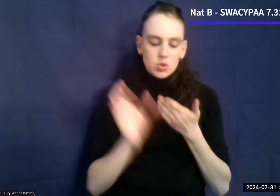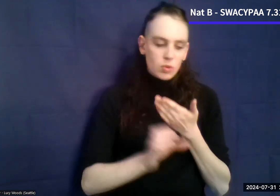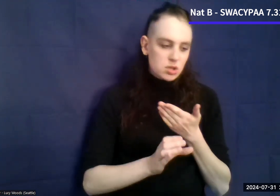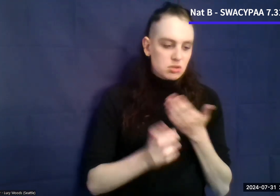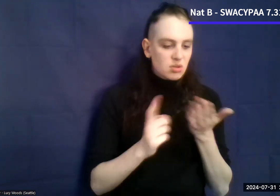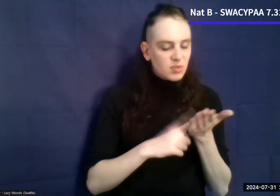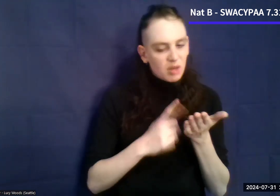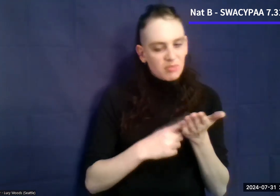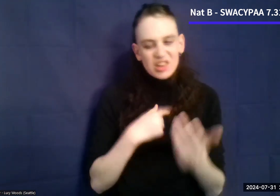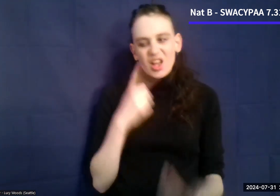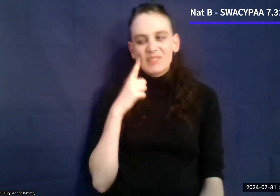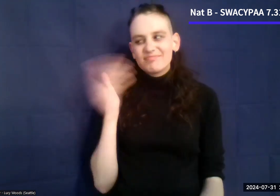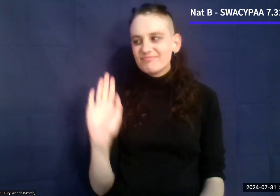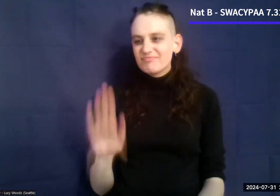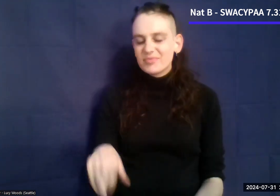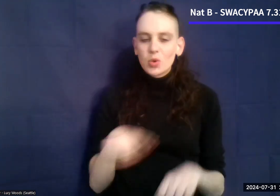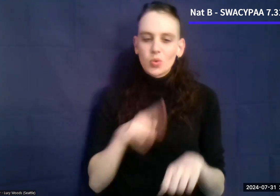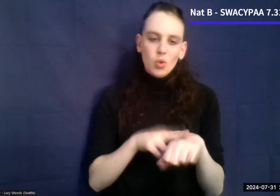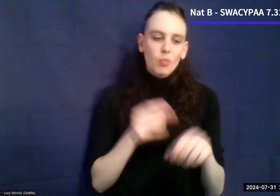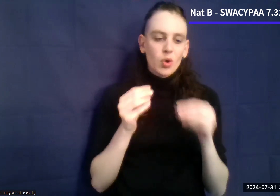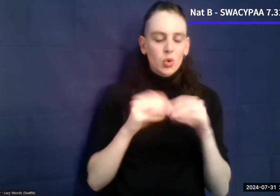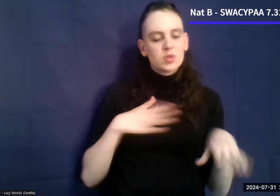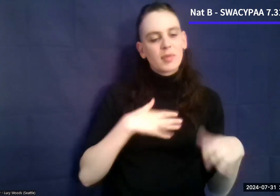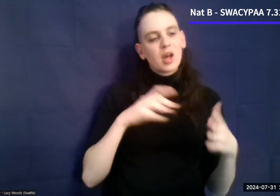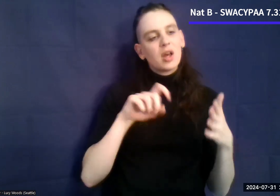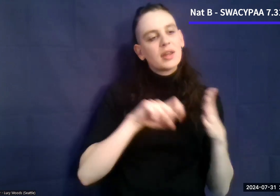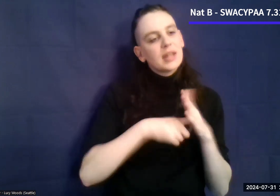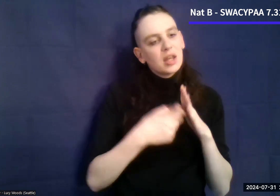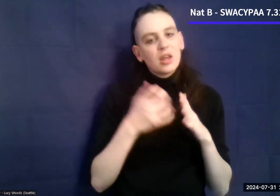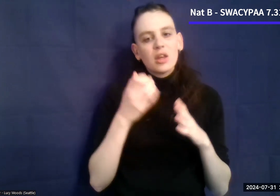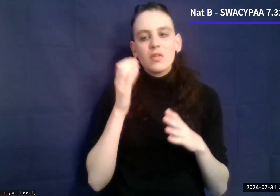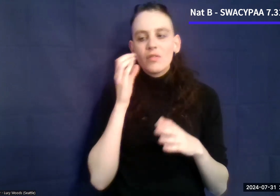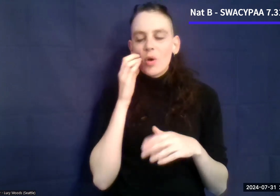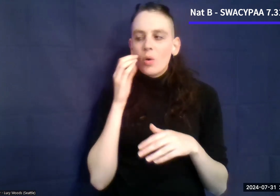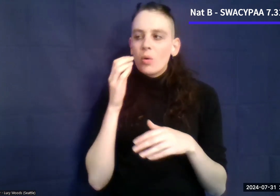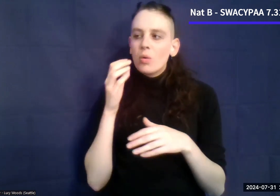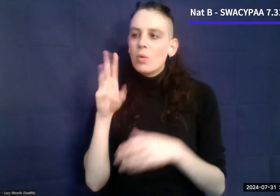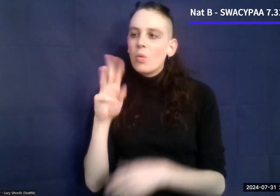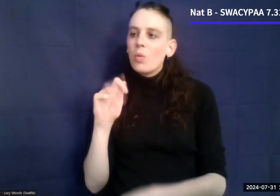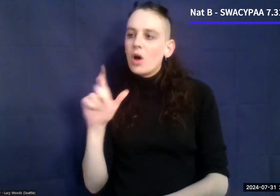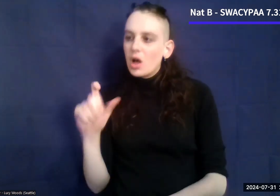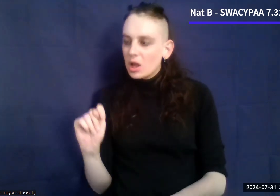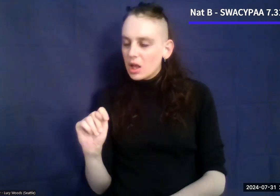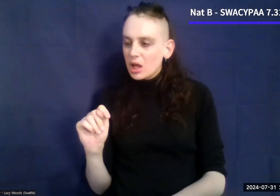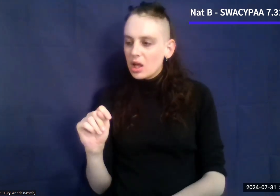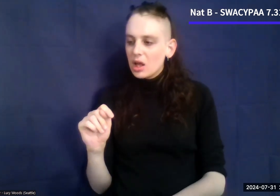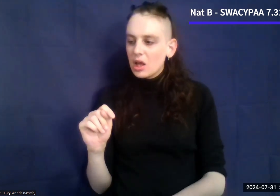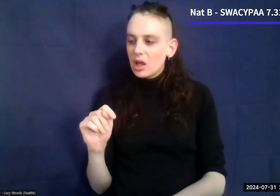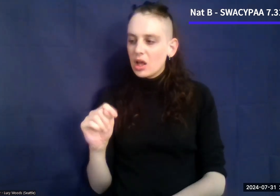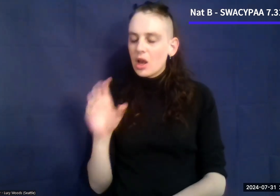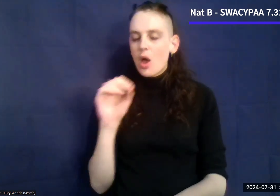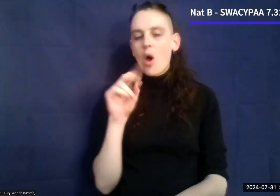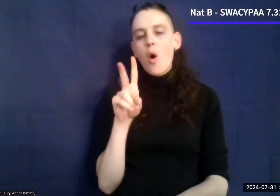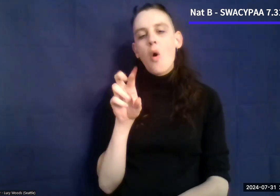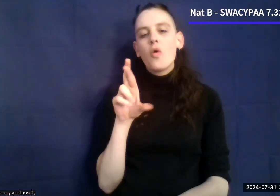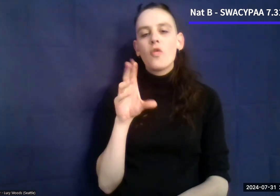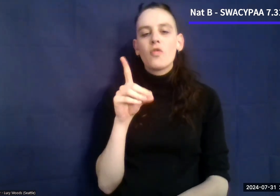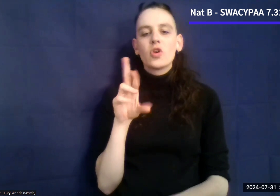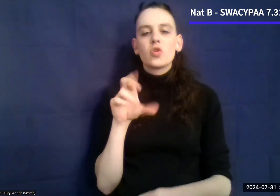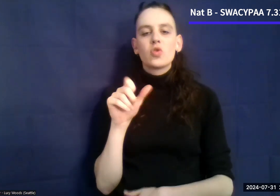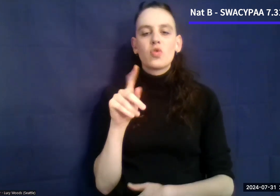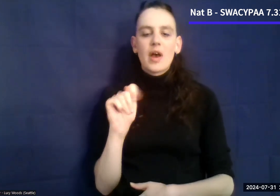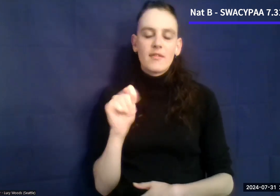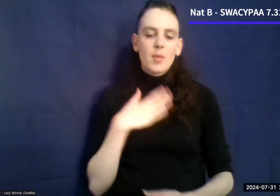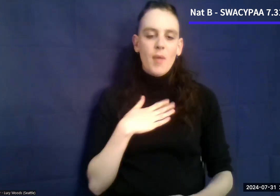like normal. Losing my keys, my phone, my wallet, overdrafting my account, then calling my bank mad because I overdrafted my account and they charged me a